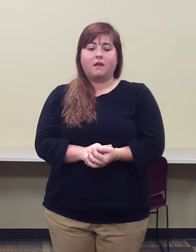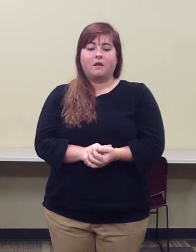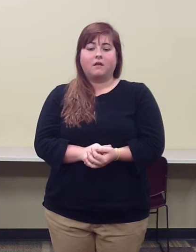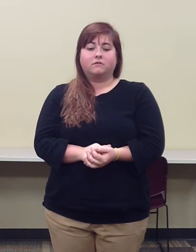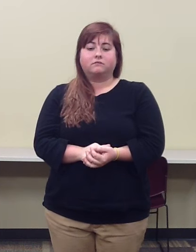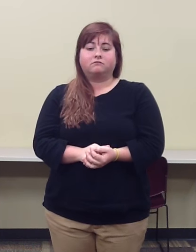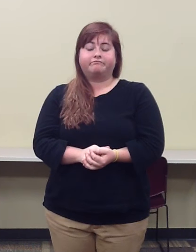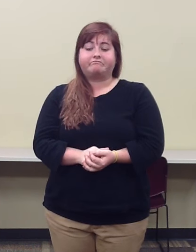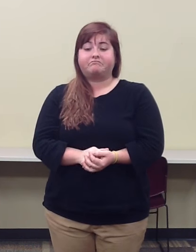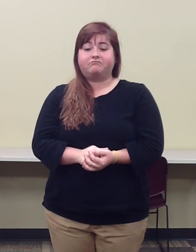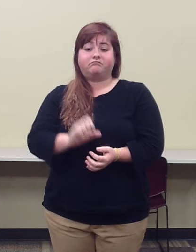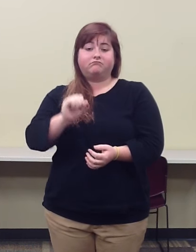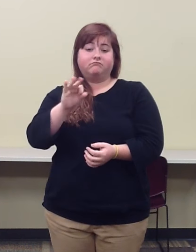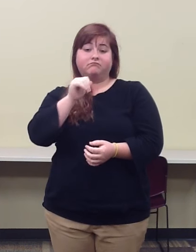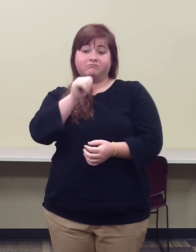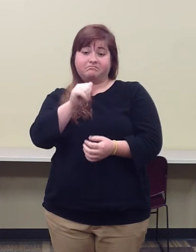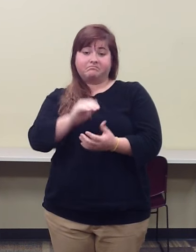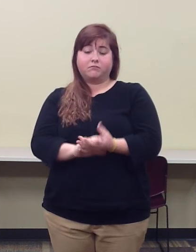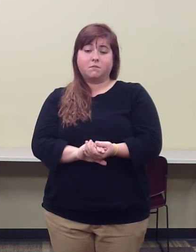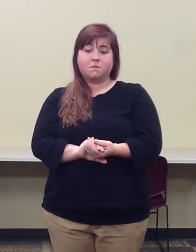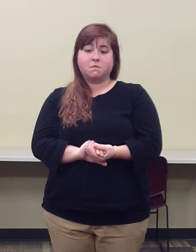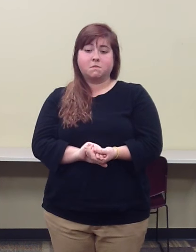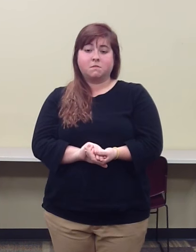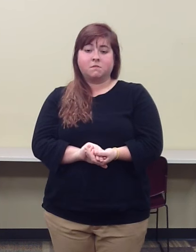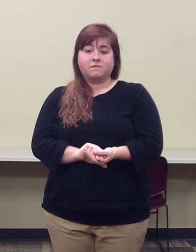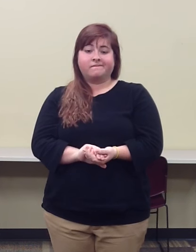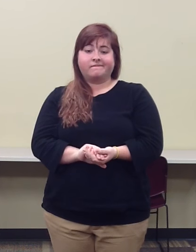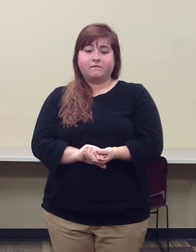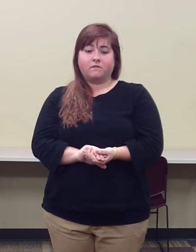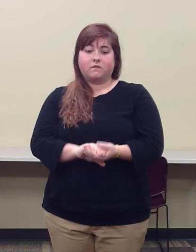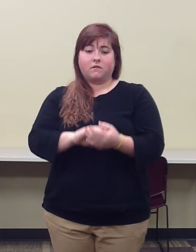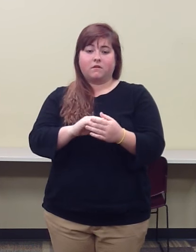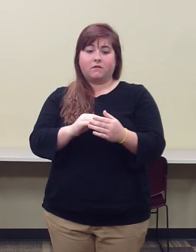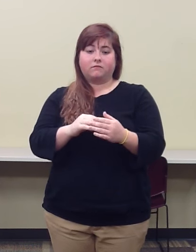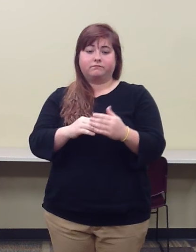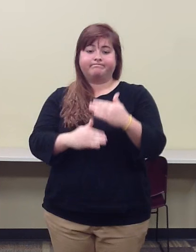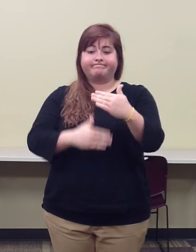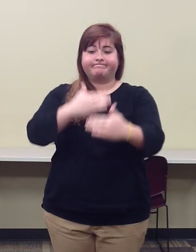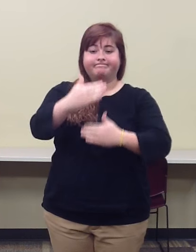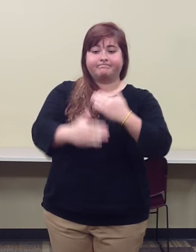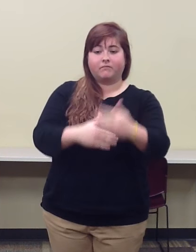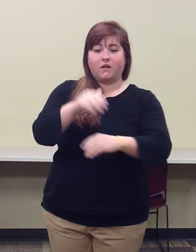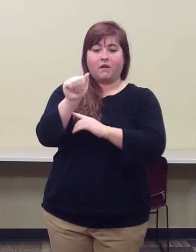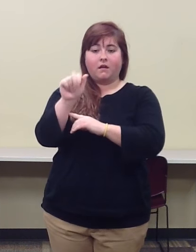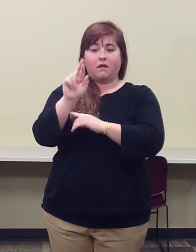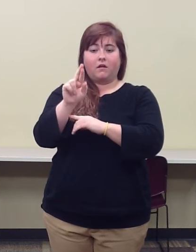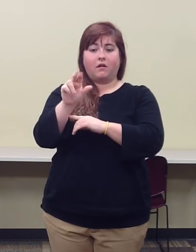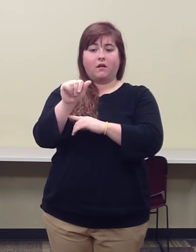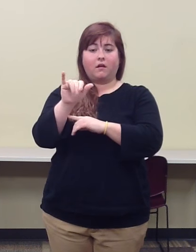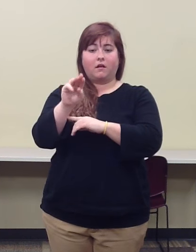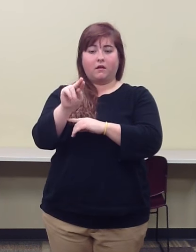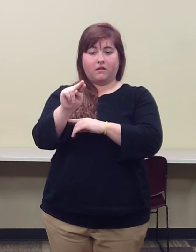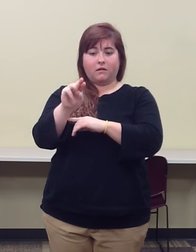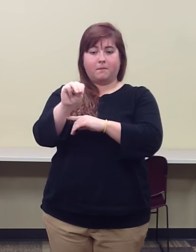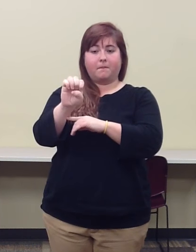case continues to the arraignment part. The arraignment part will consider the defendant appearing before the court,